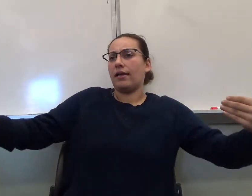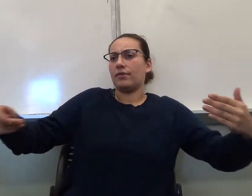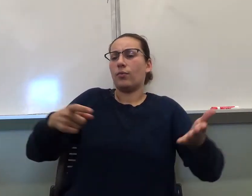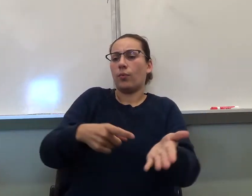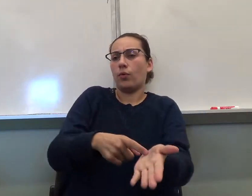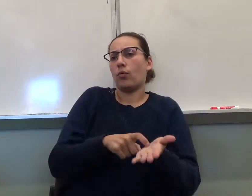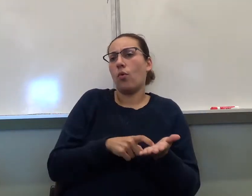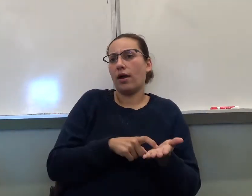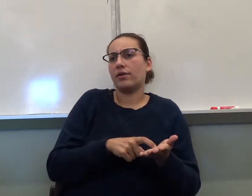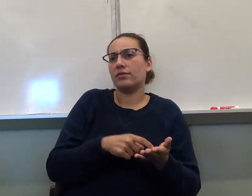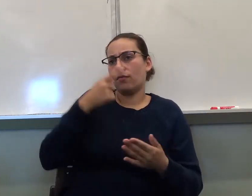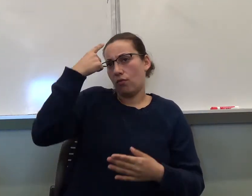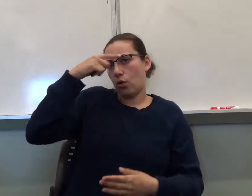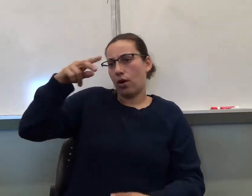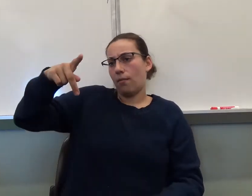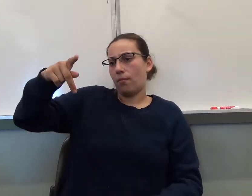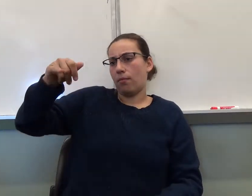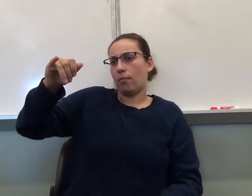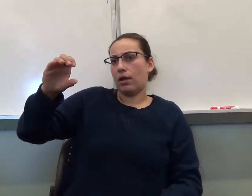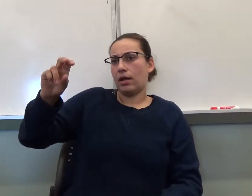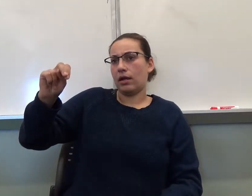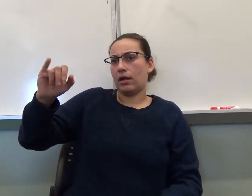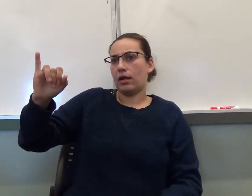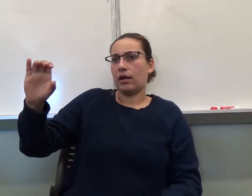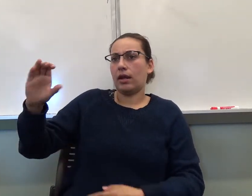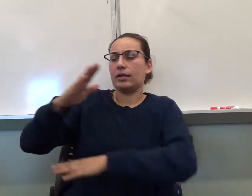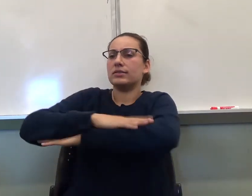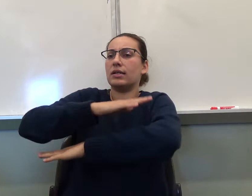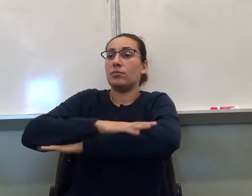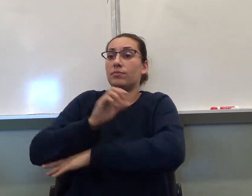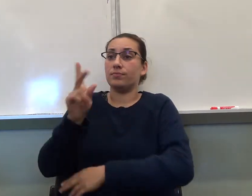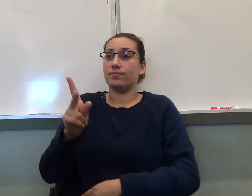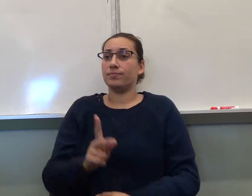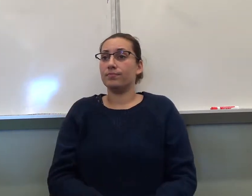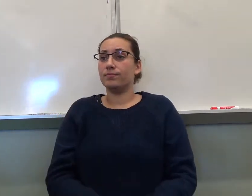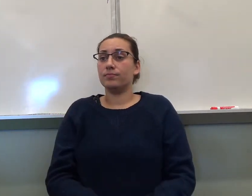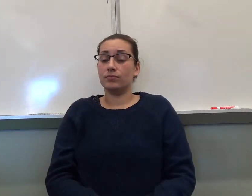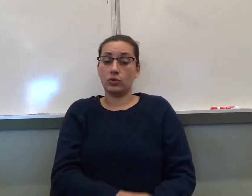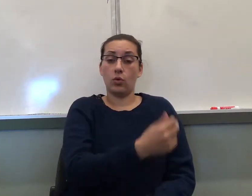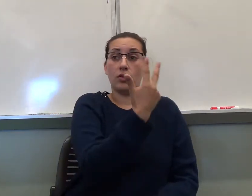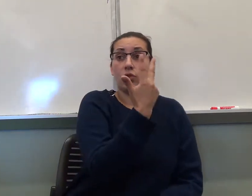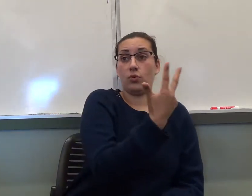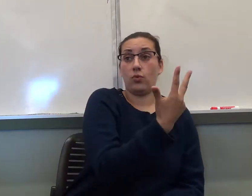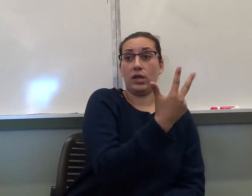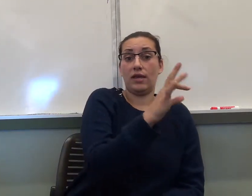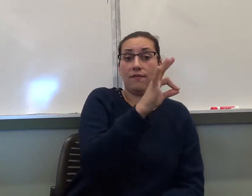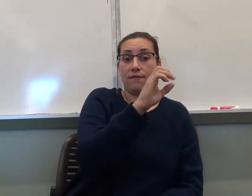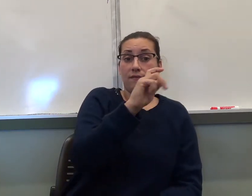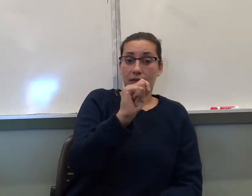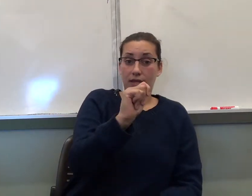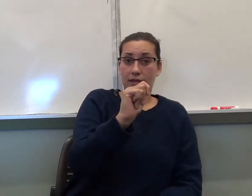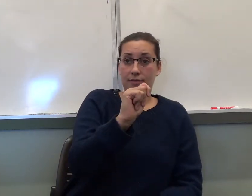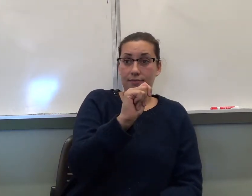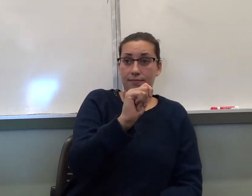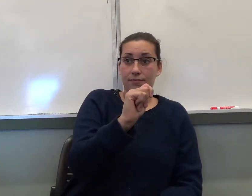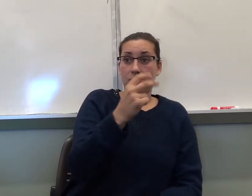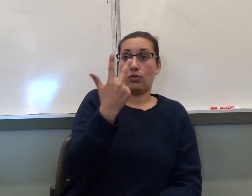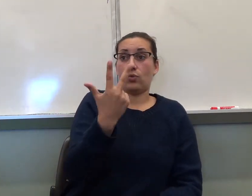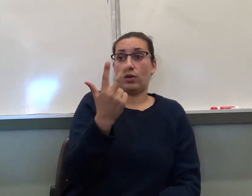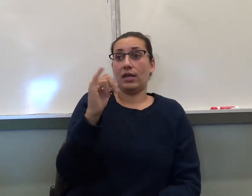other, 6 feet, and then 3 feet, 3 inches, and the other one